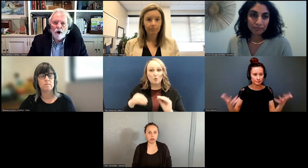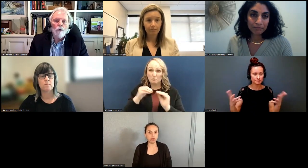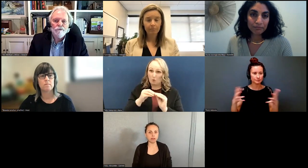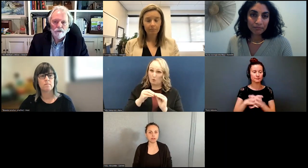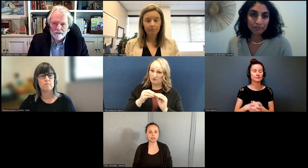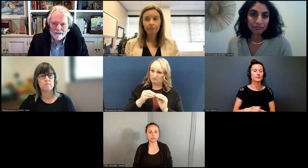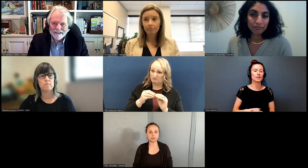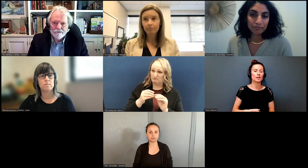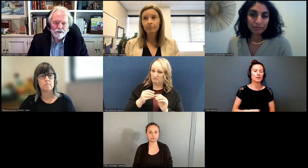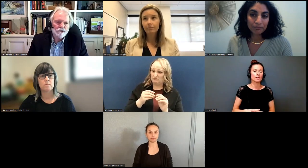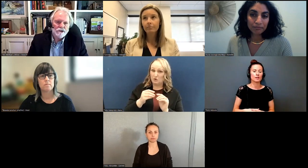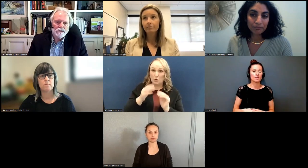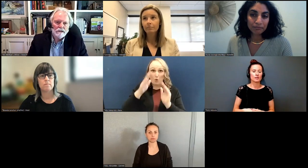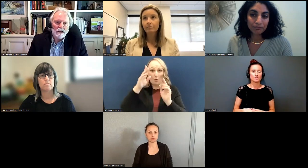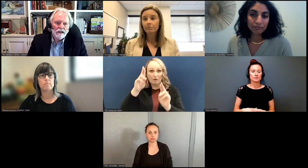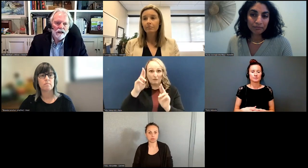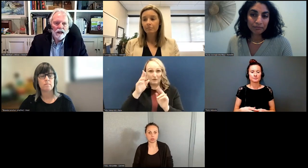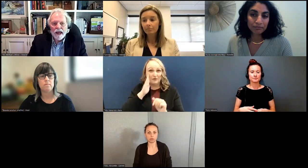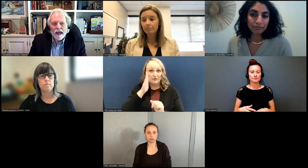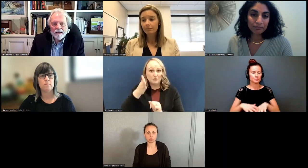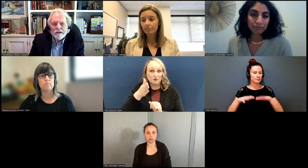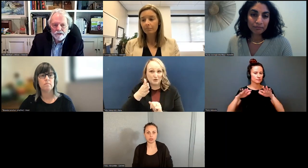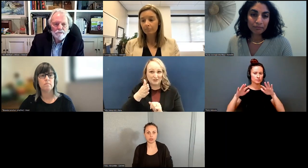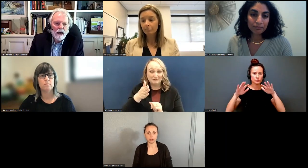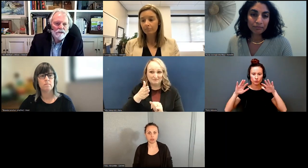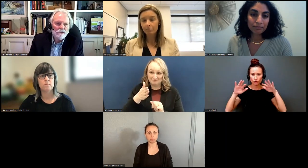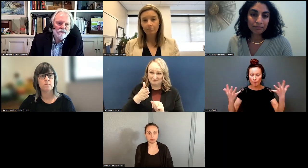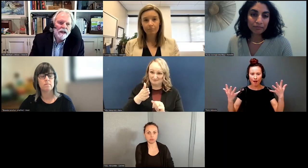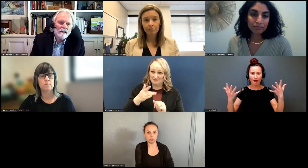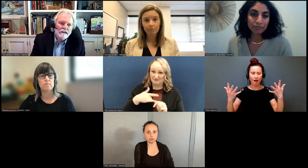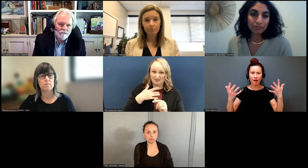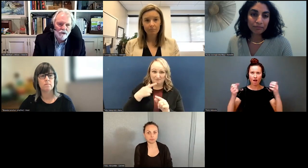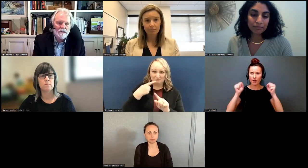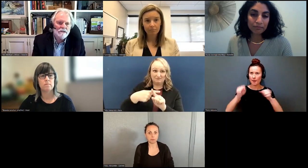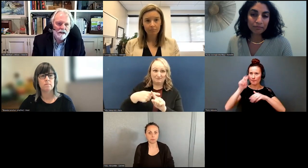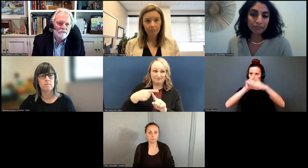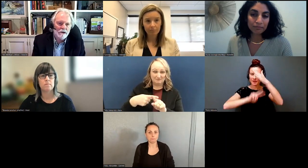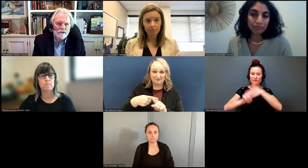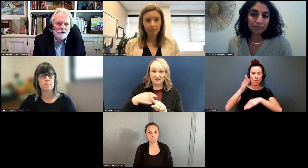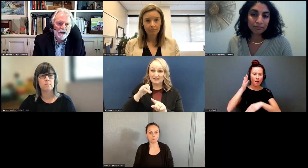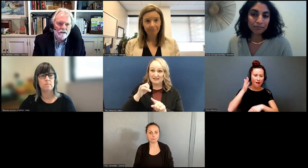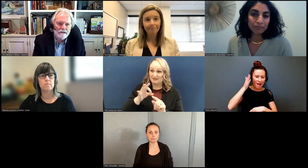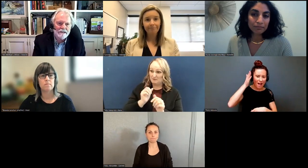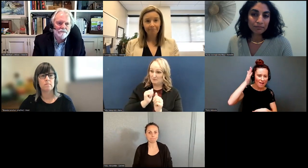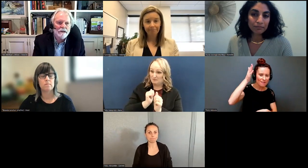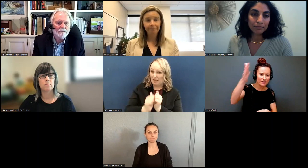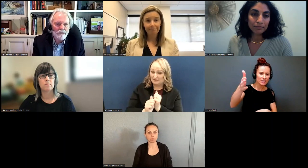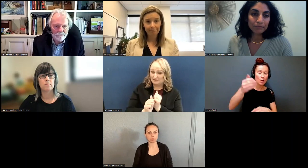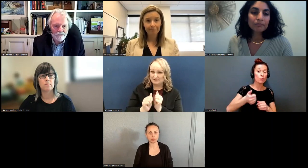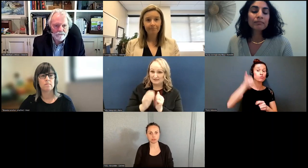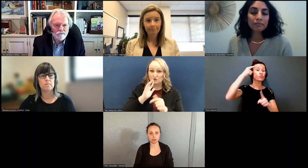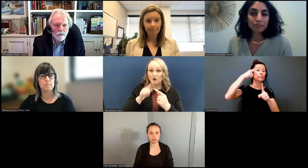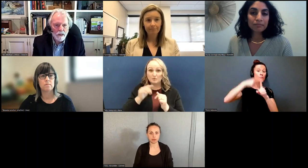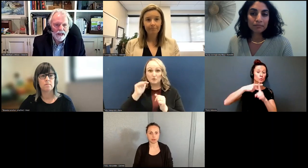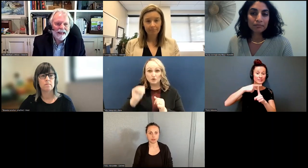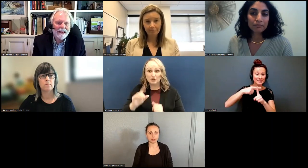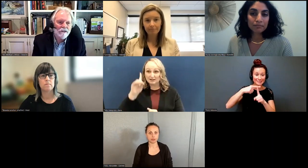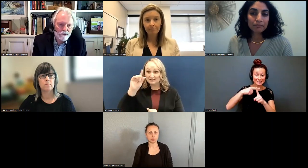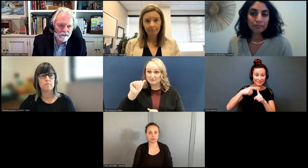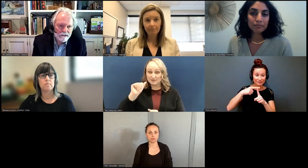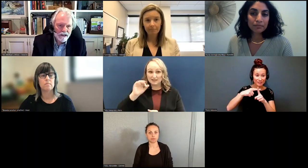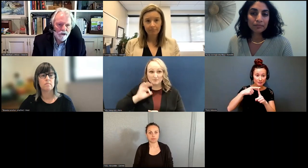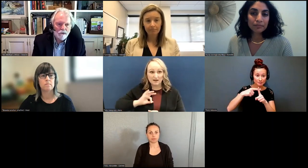think hopeful future. And if this passes, then when we talk about the child disability benefit